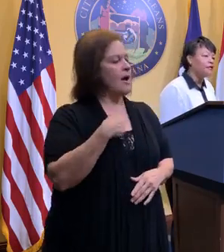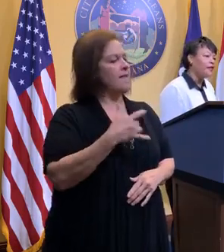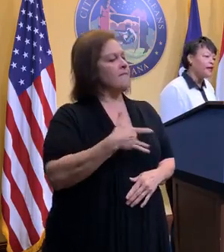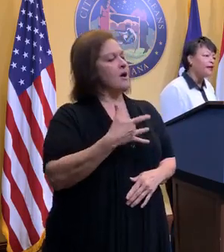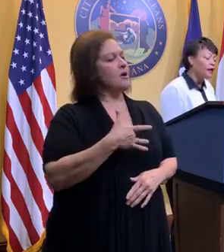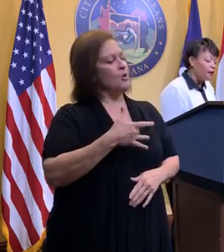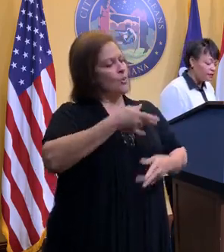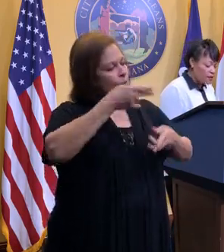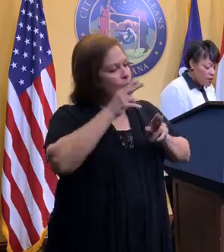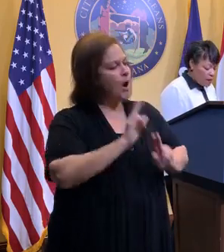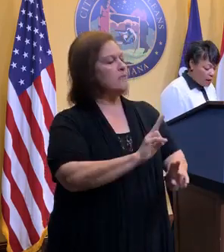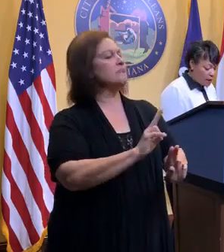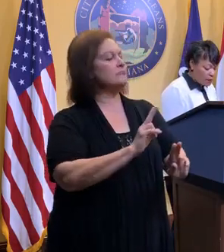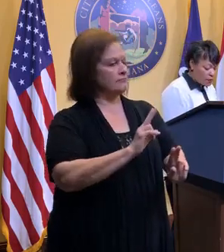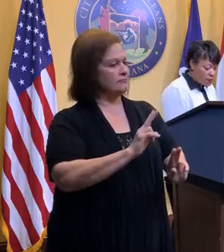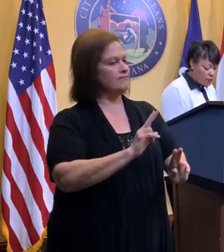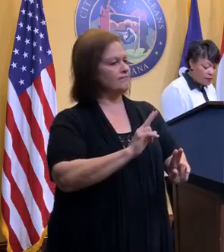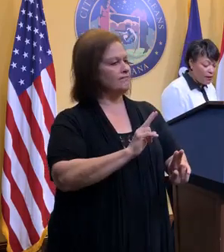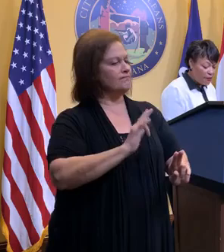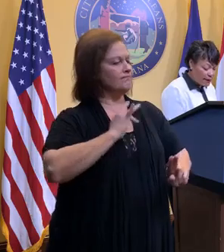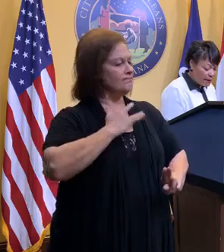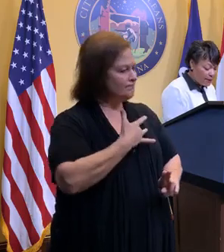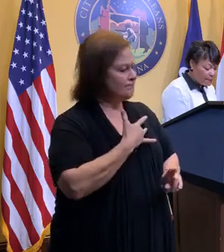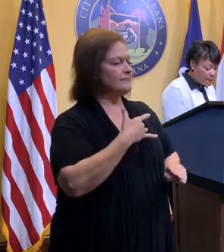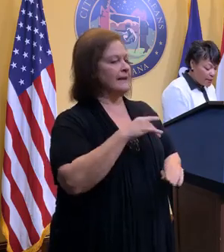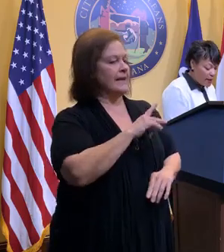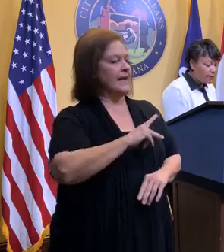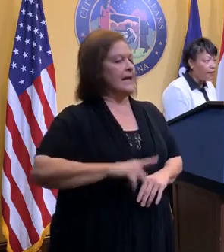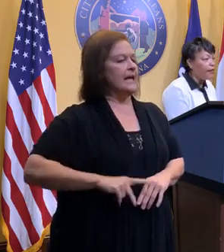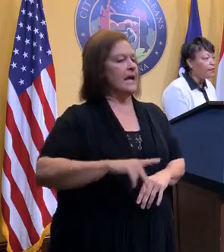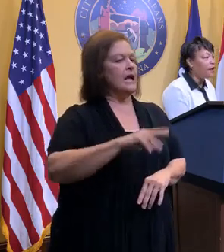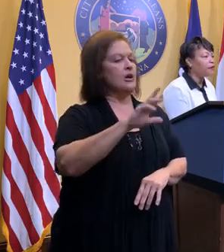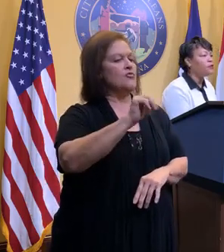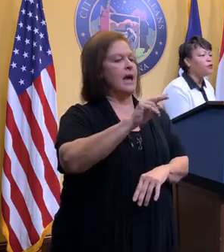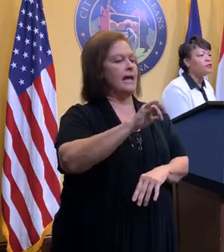able to extend that love to King Rainey.